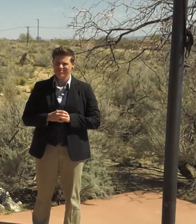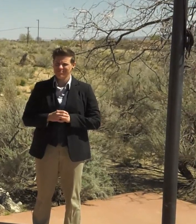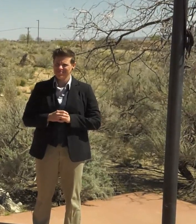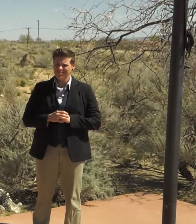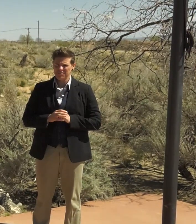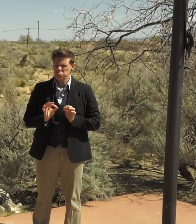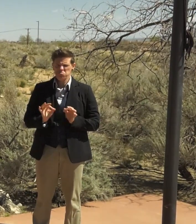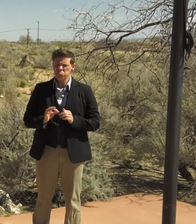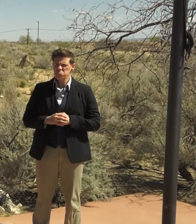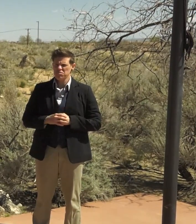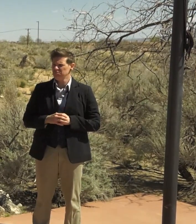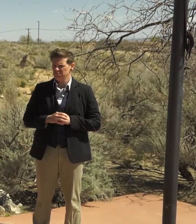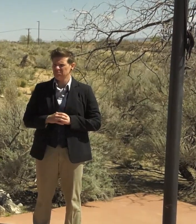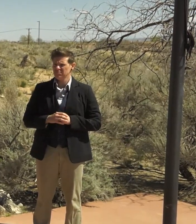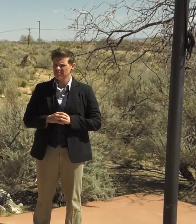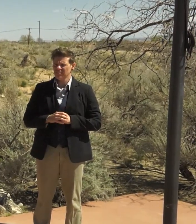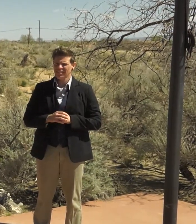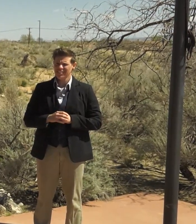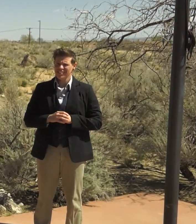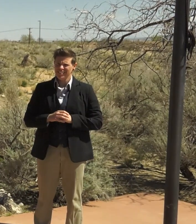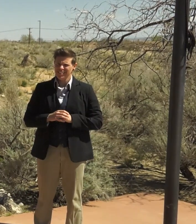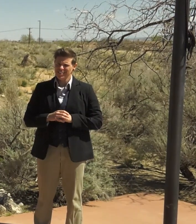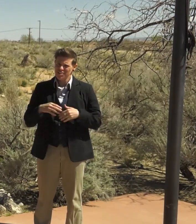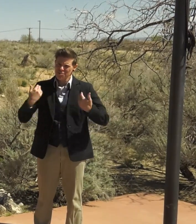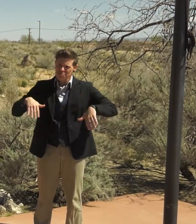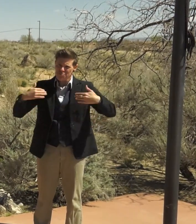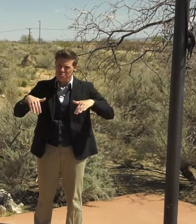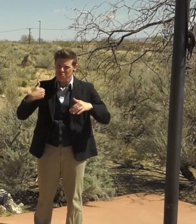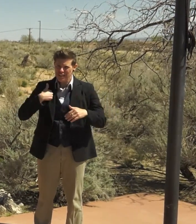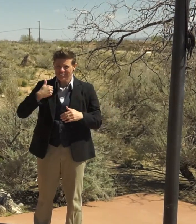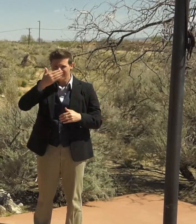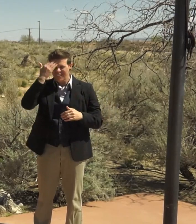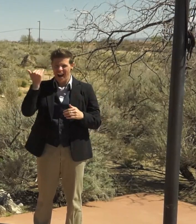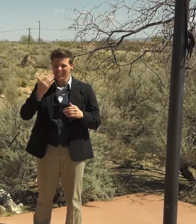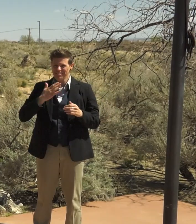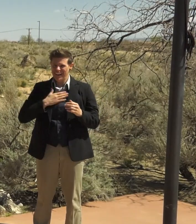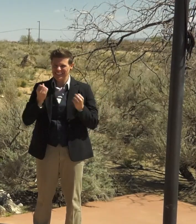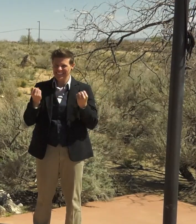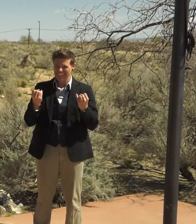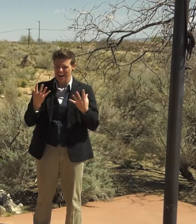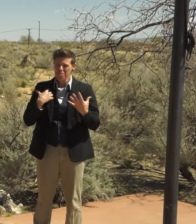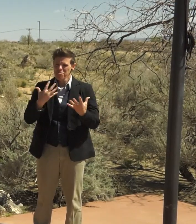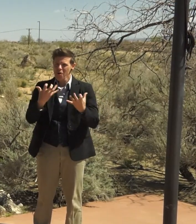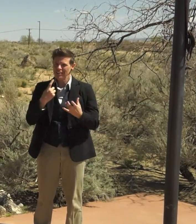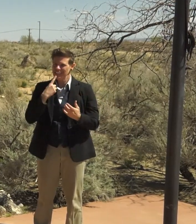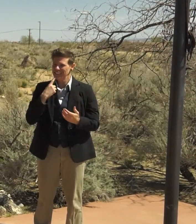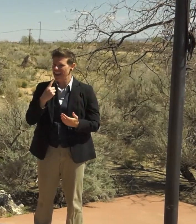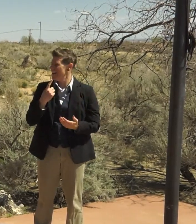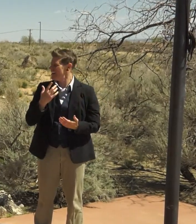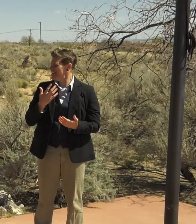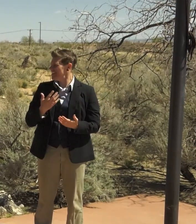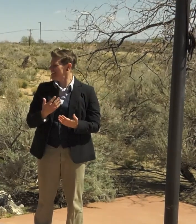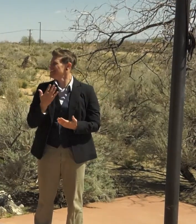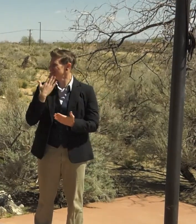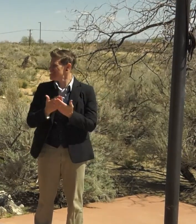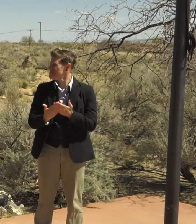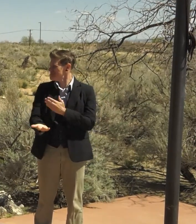Okay, oh my goodness, I forgot my signing, so I wanted to say good morning. It's something like